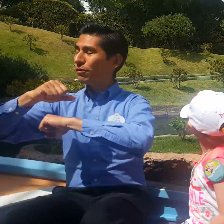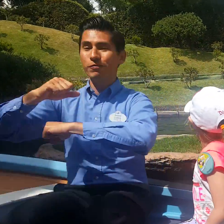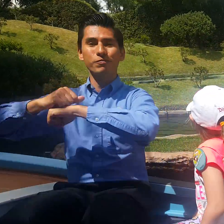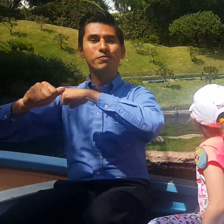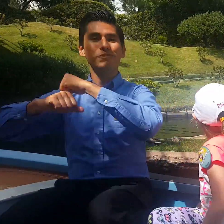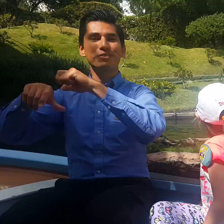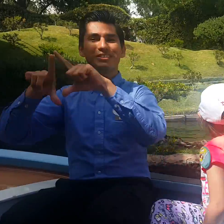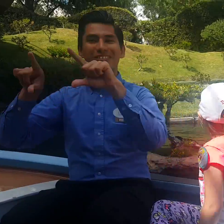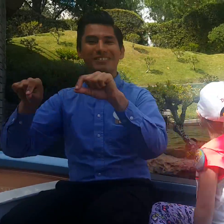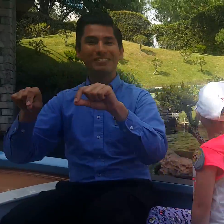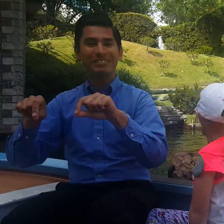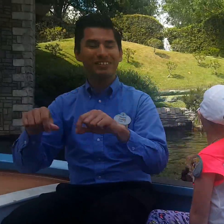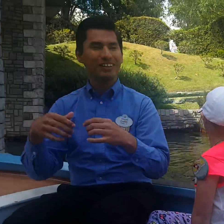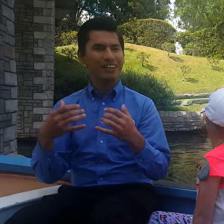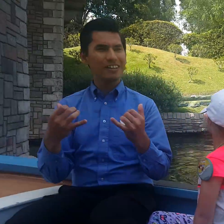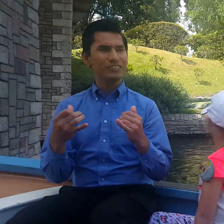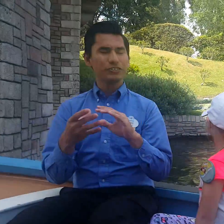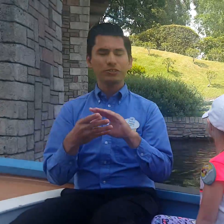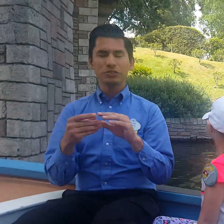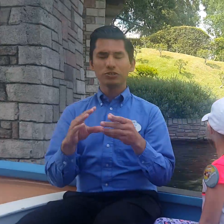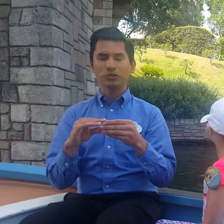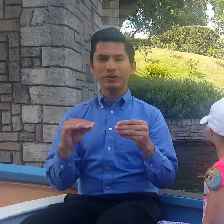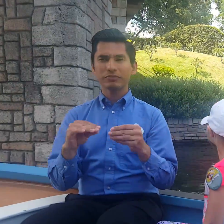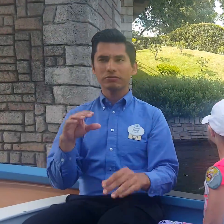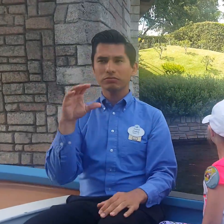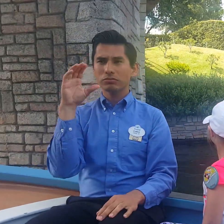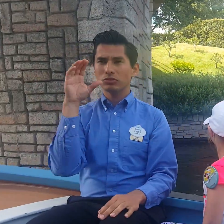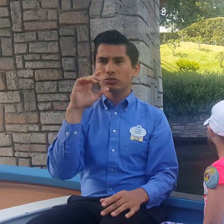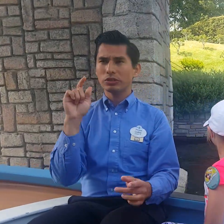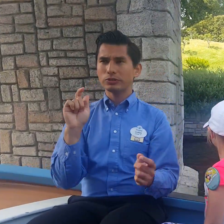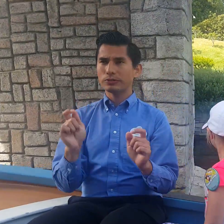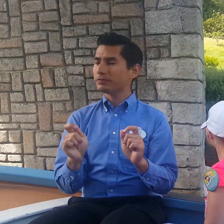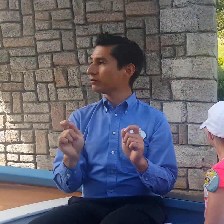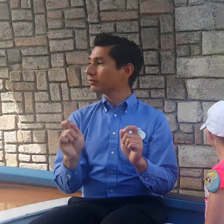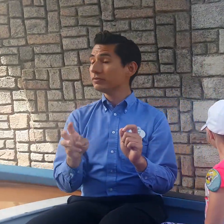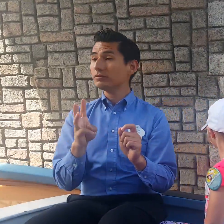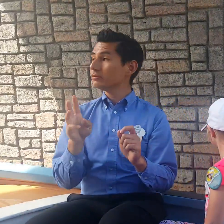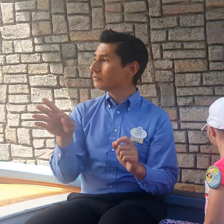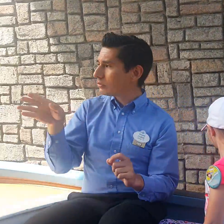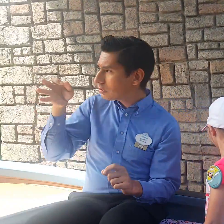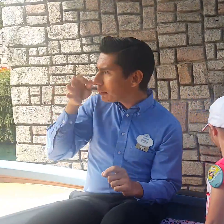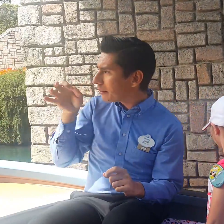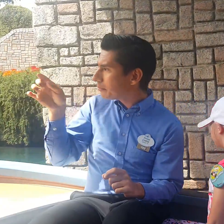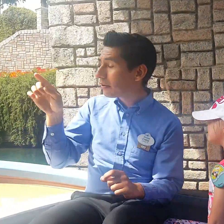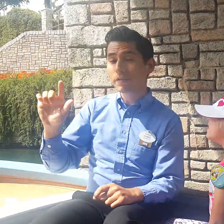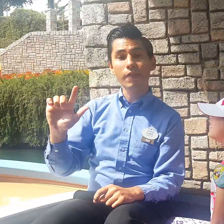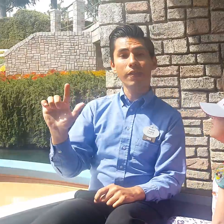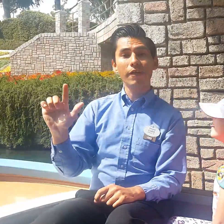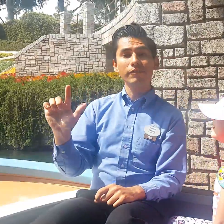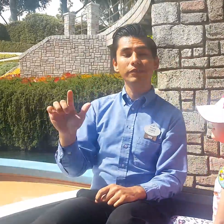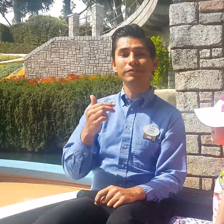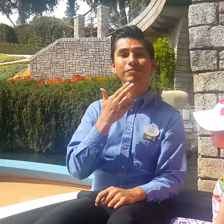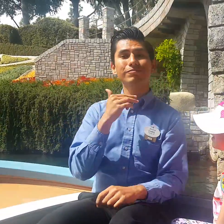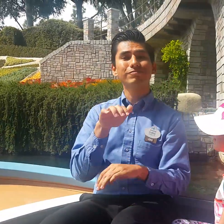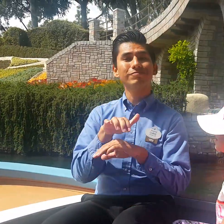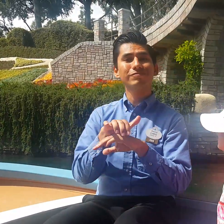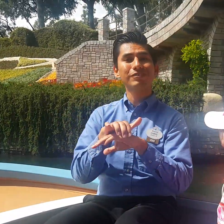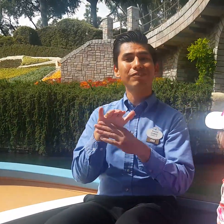This is where our story takes a very strange turn, for just around the corner to the left here is the quaint English village, which is home